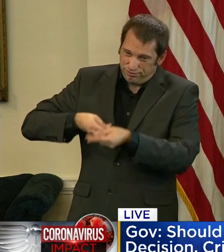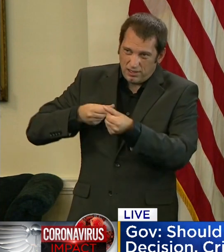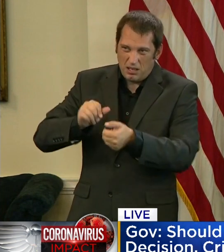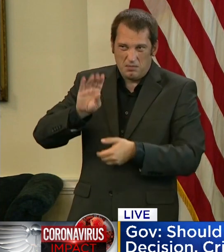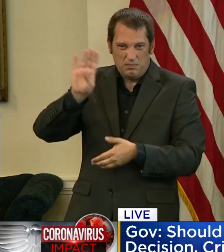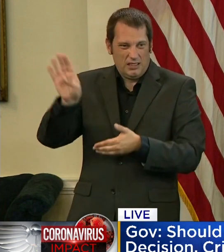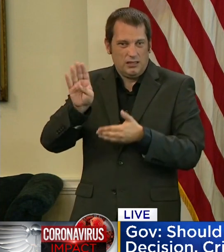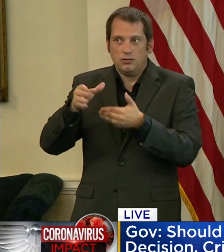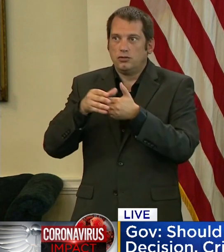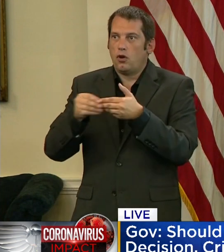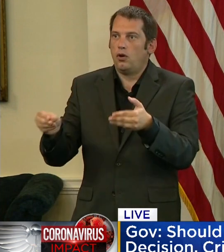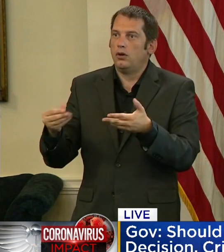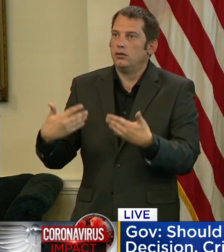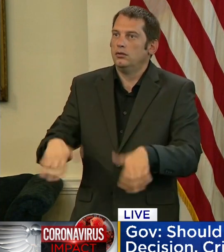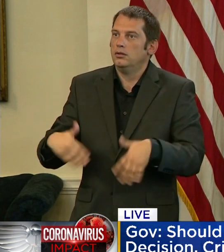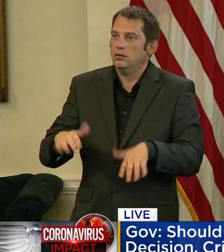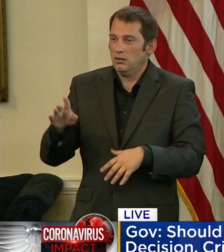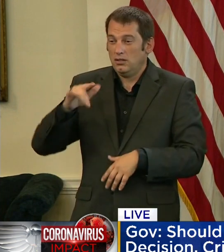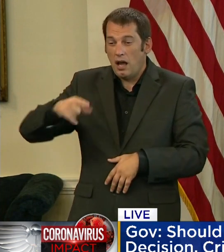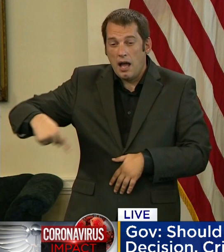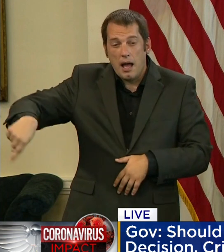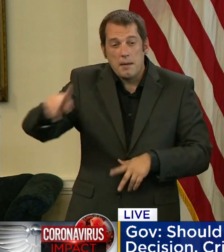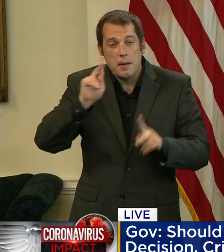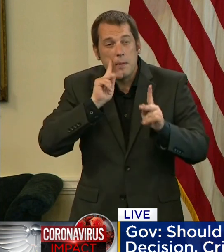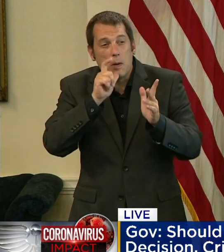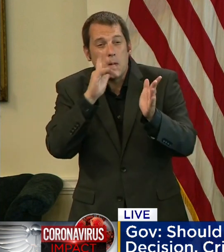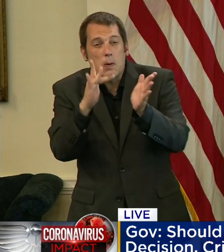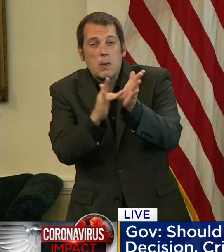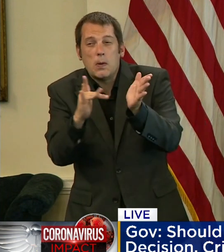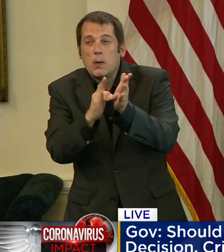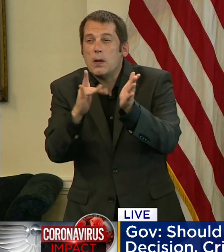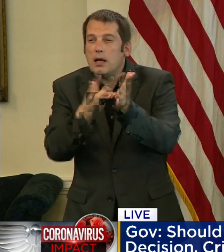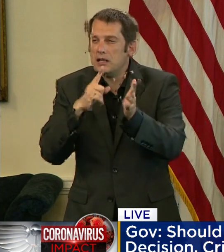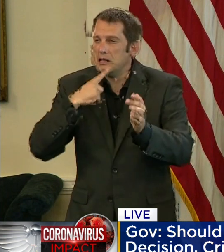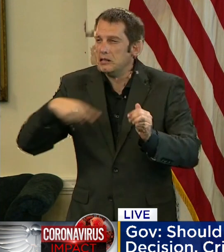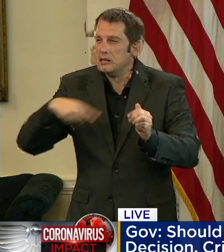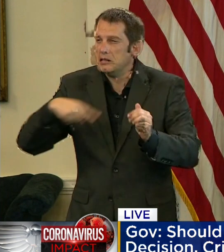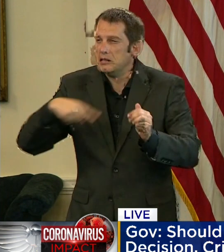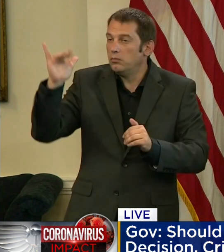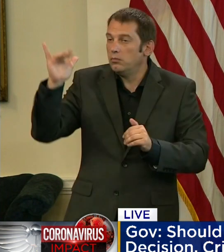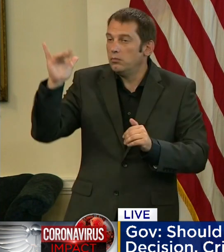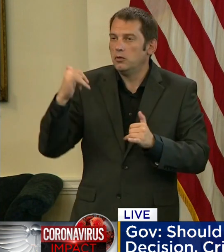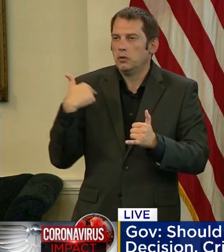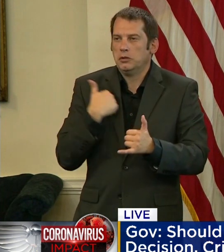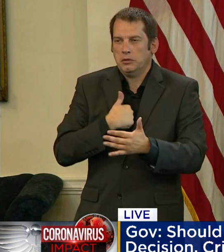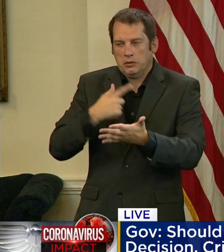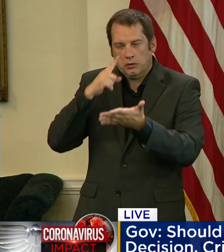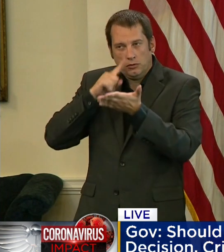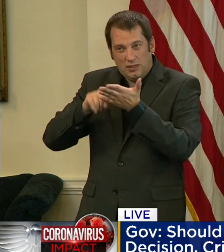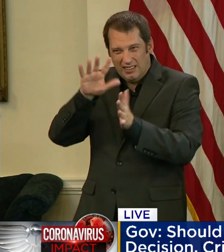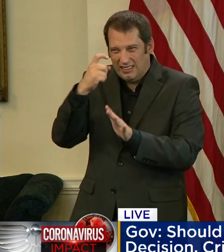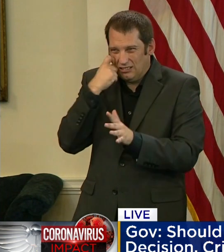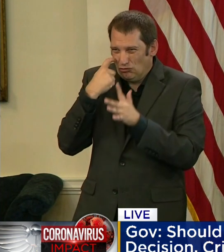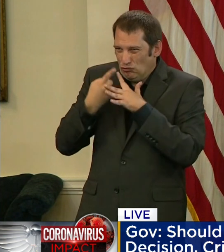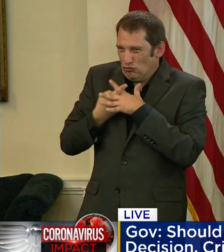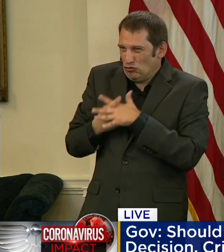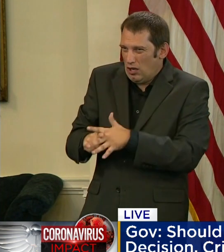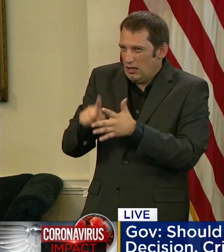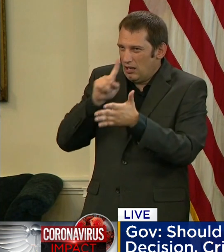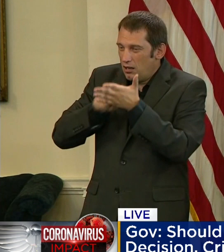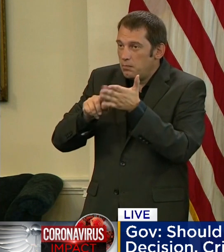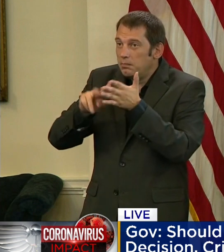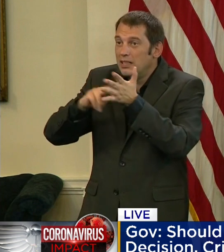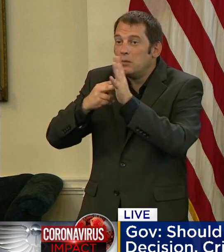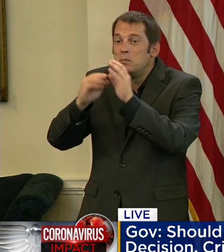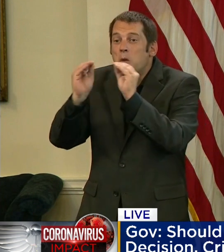criminal enterprise. Because of this ongoing investigation, which has just begun, not only can I not say the answer,